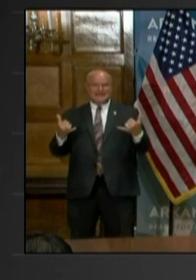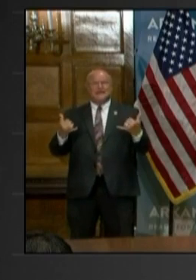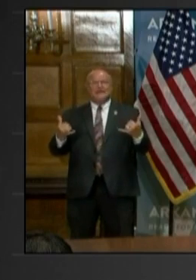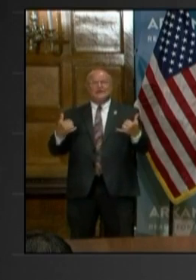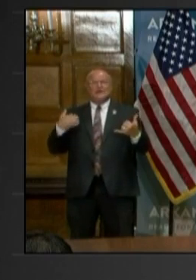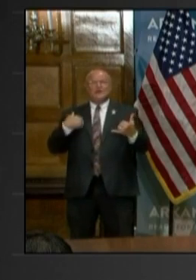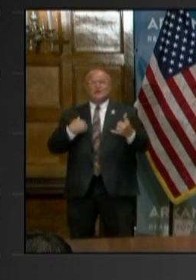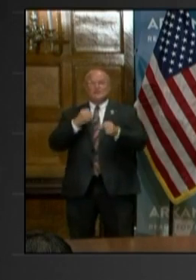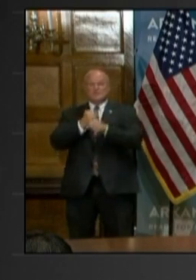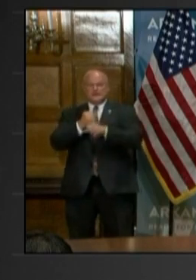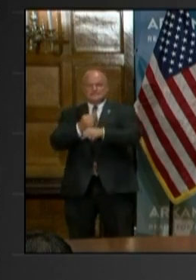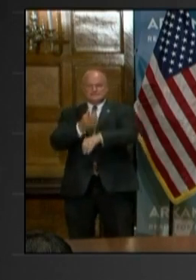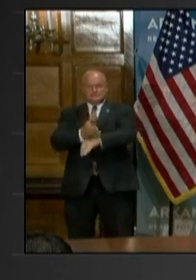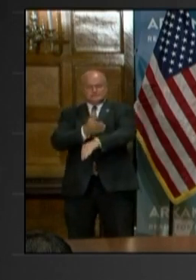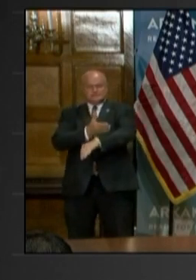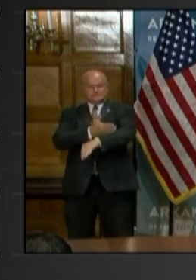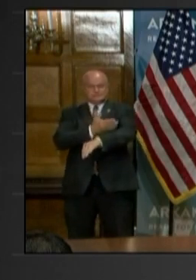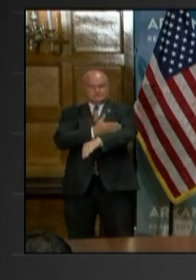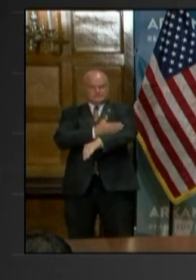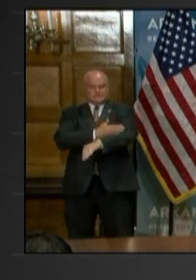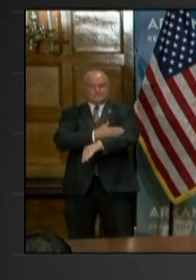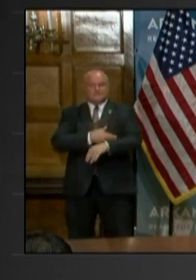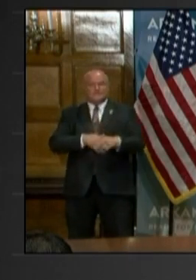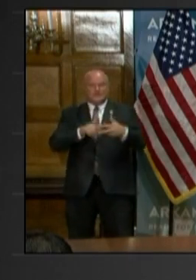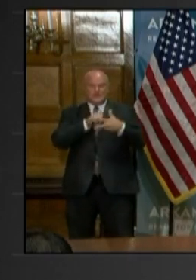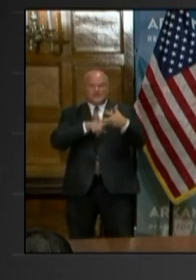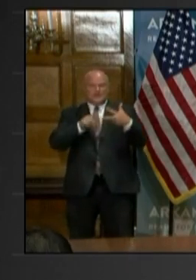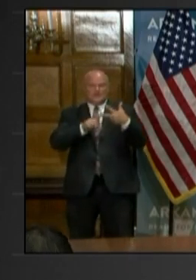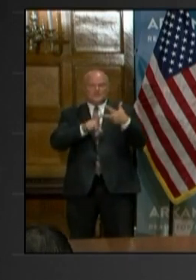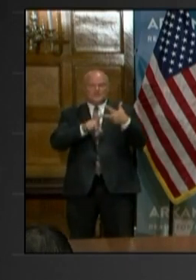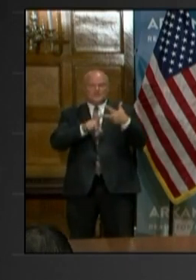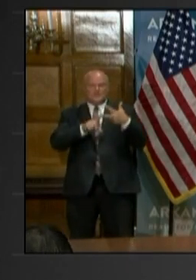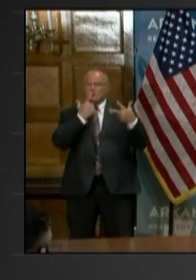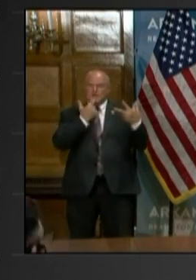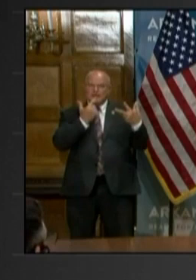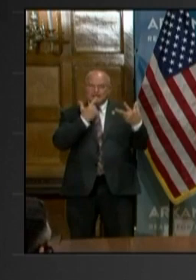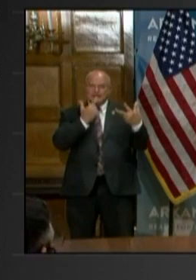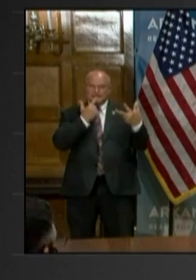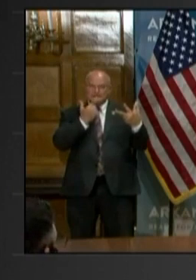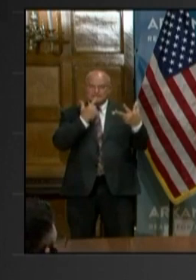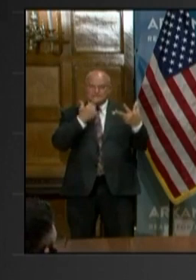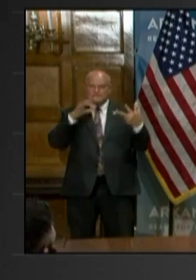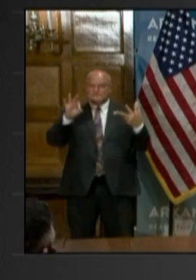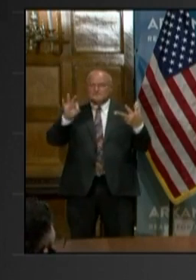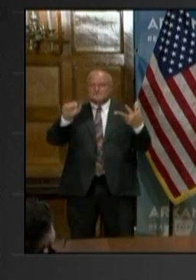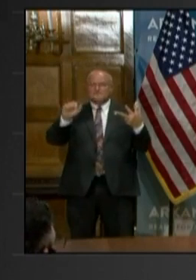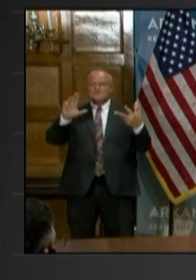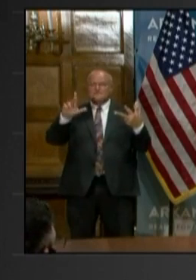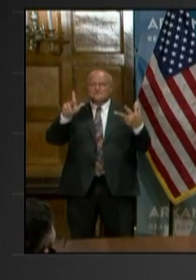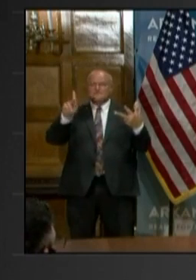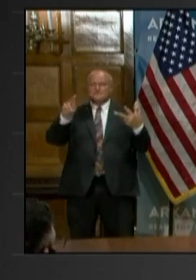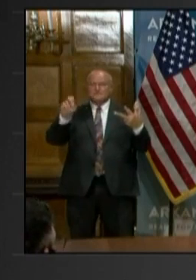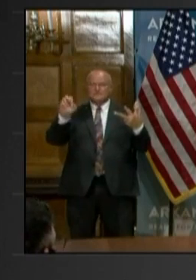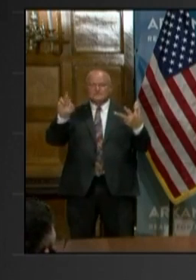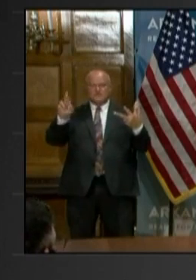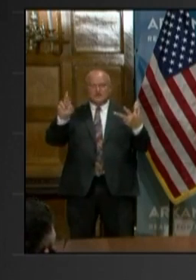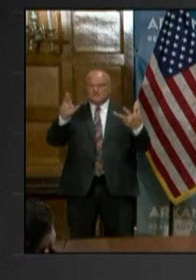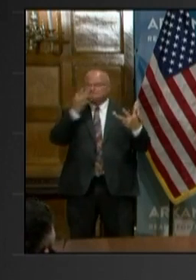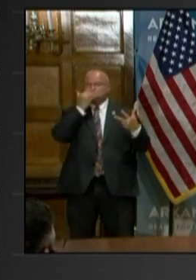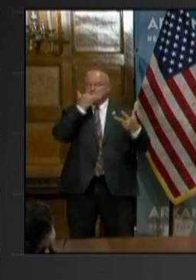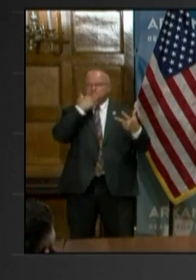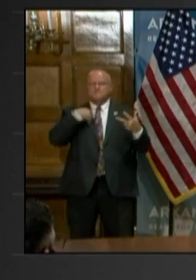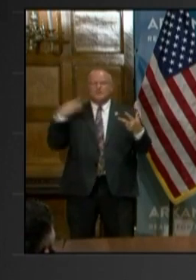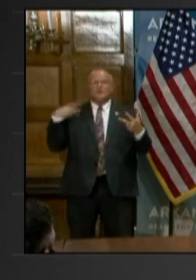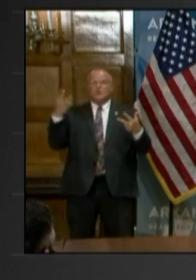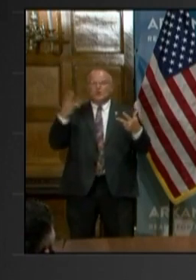we're making some progress there. The third is this red line, Faulkner County. I'm sorry,